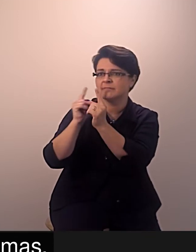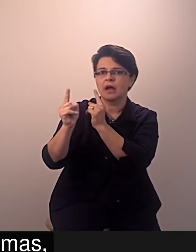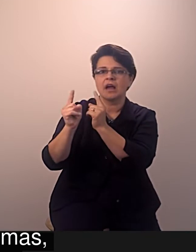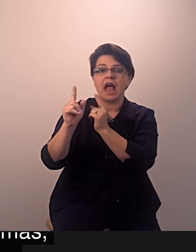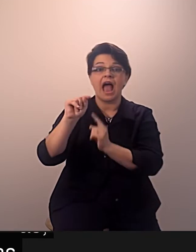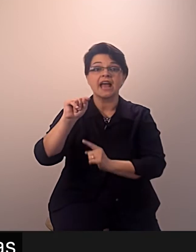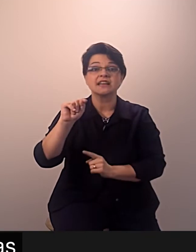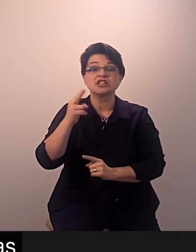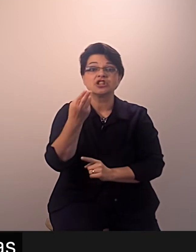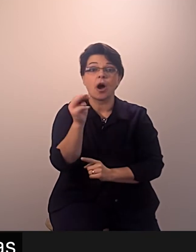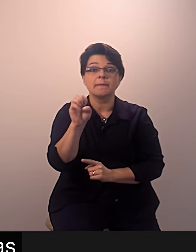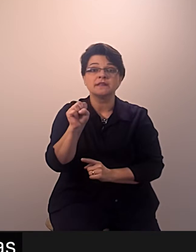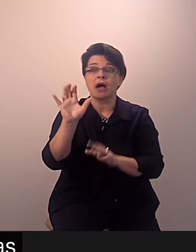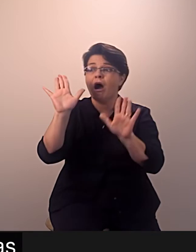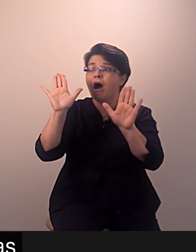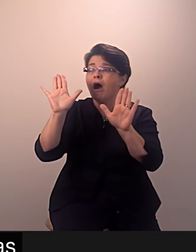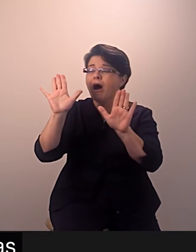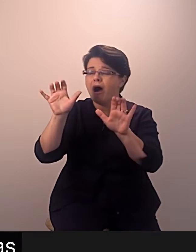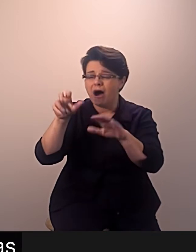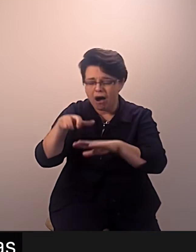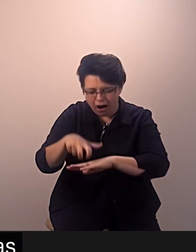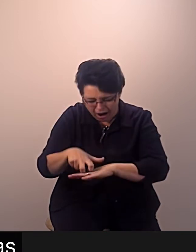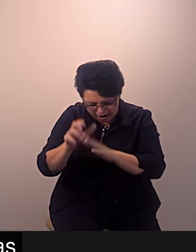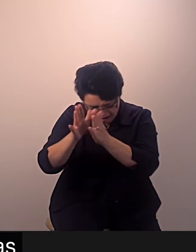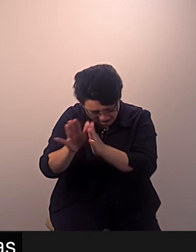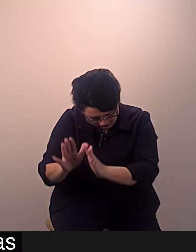down on his knees before him, believing.